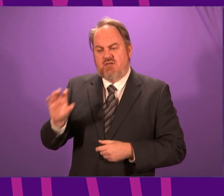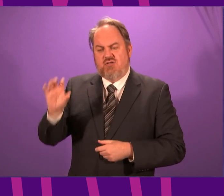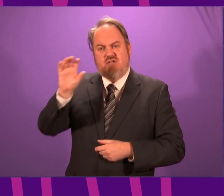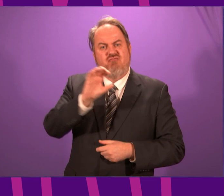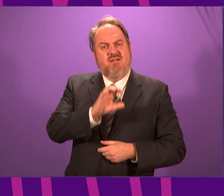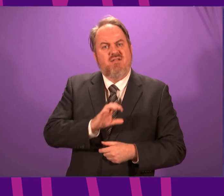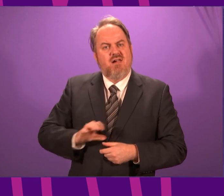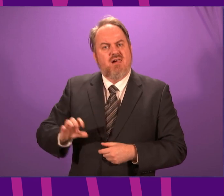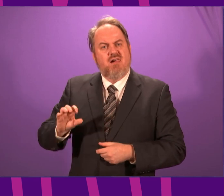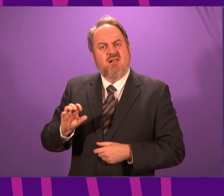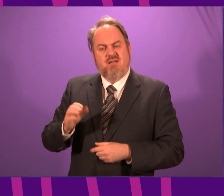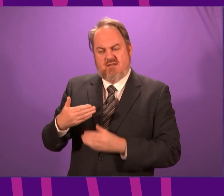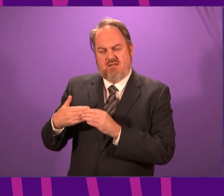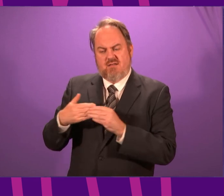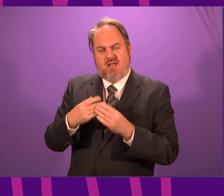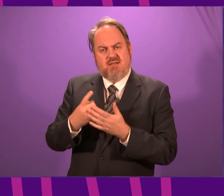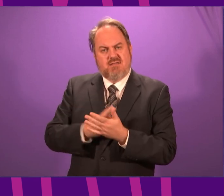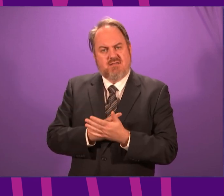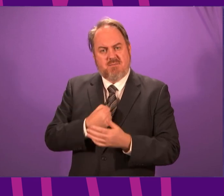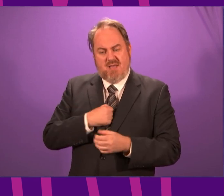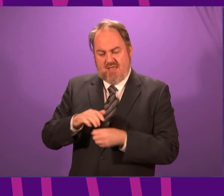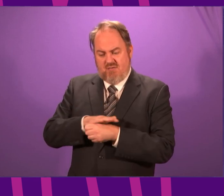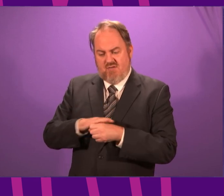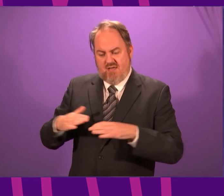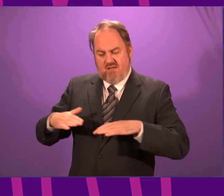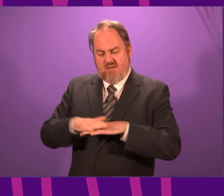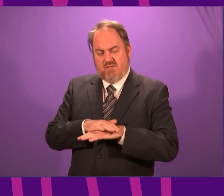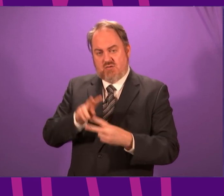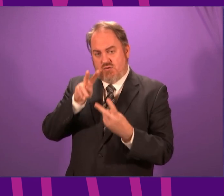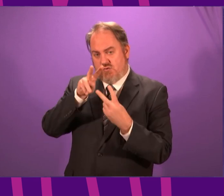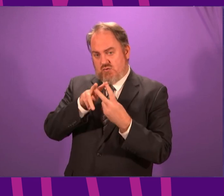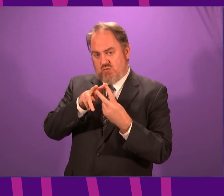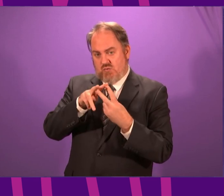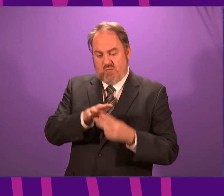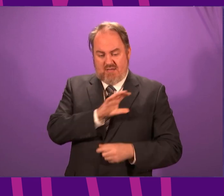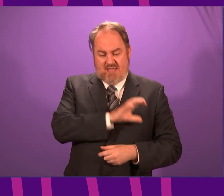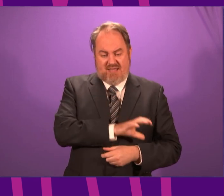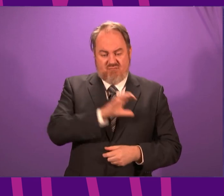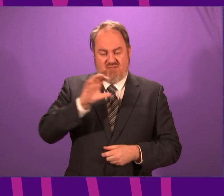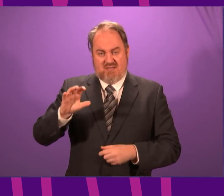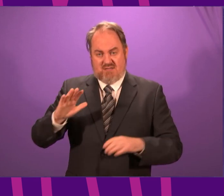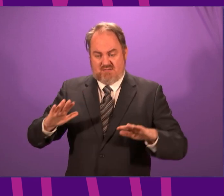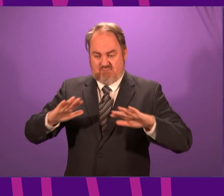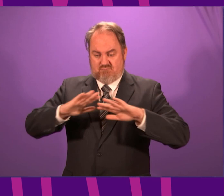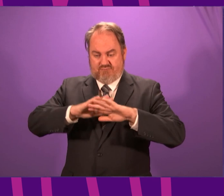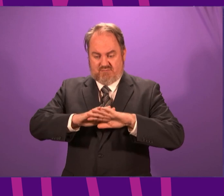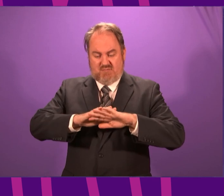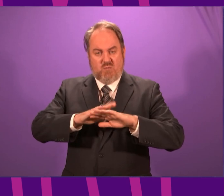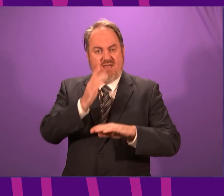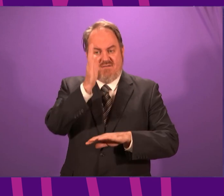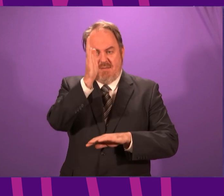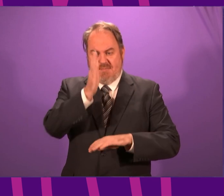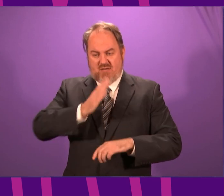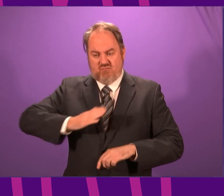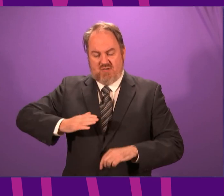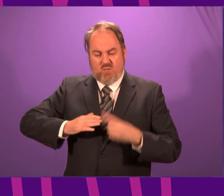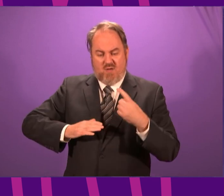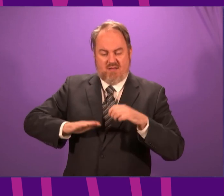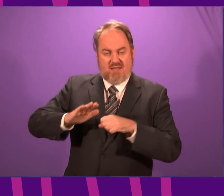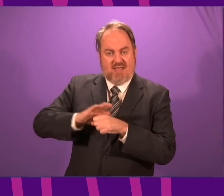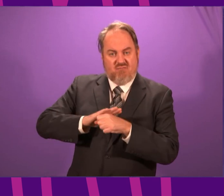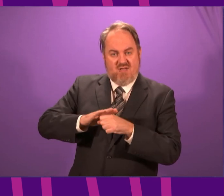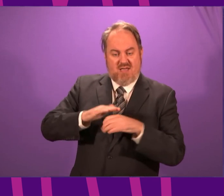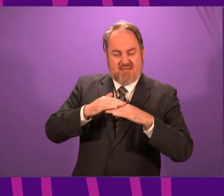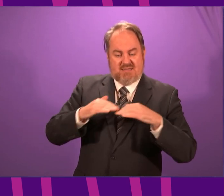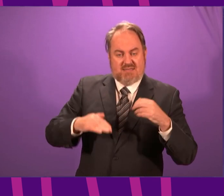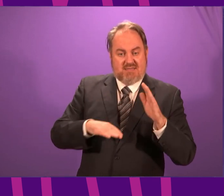like mine, which straddle two local authority areas, people are used to working and socialising across local boundaries. One area is tier